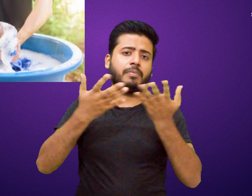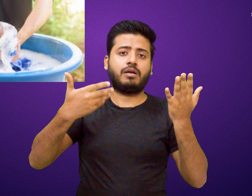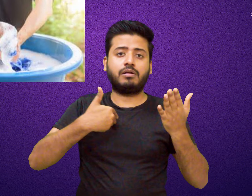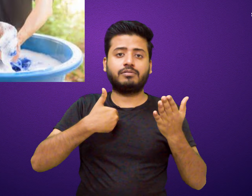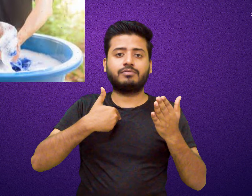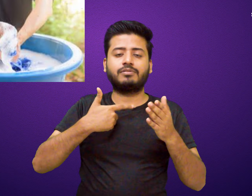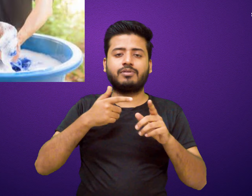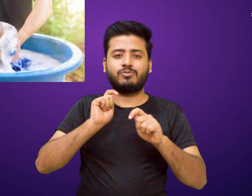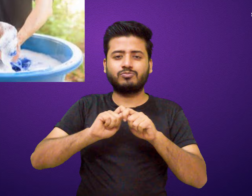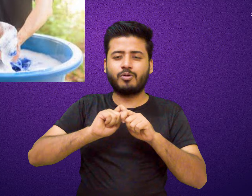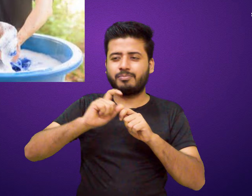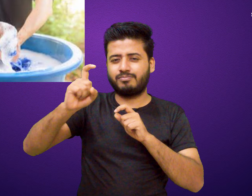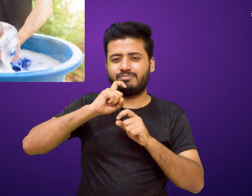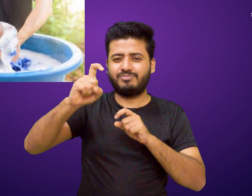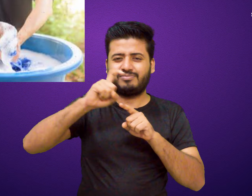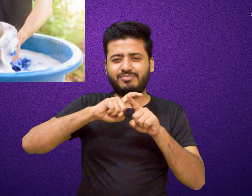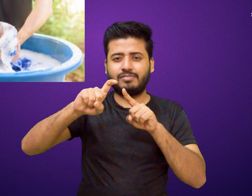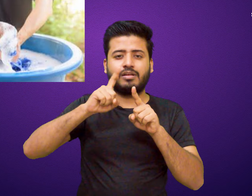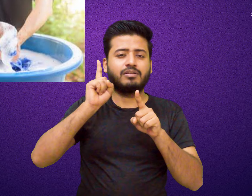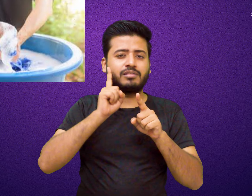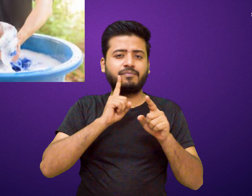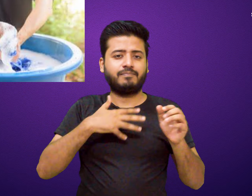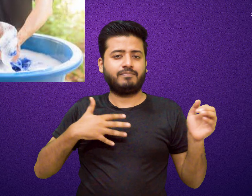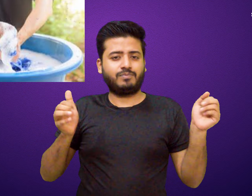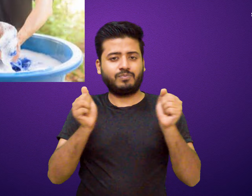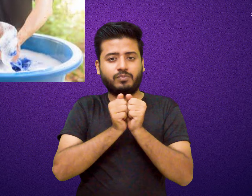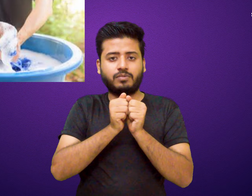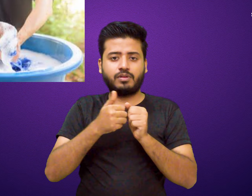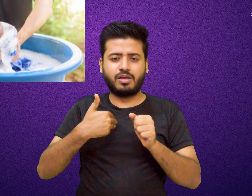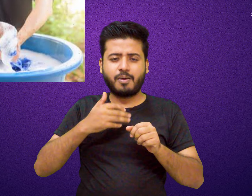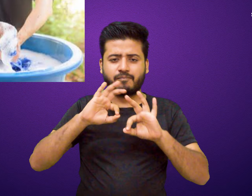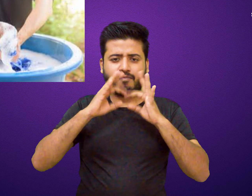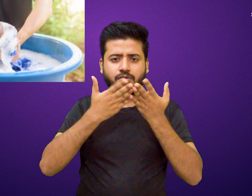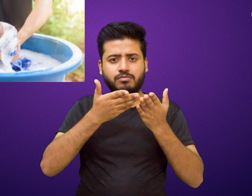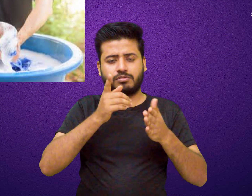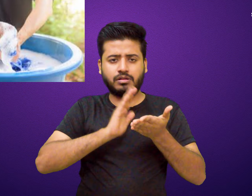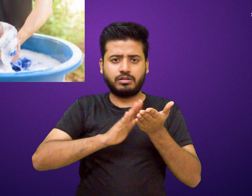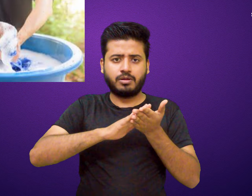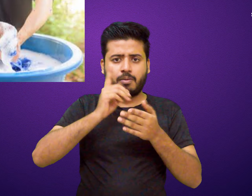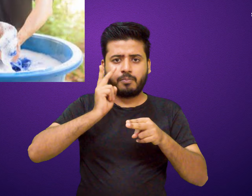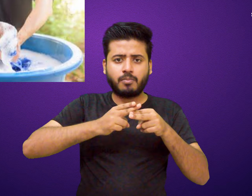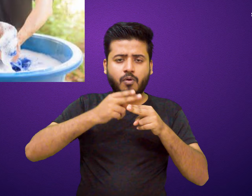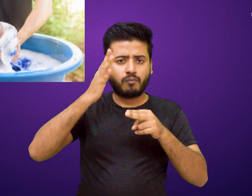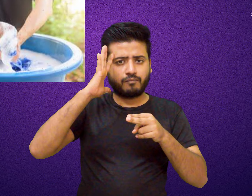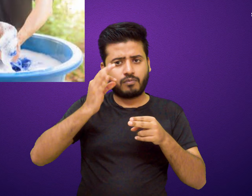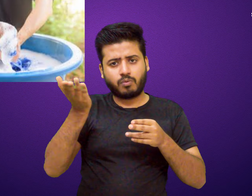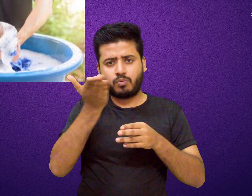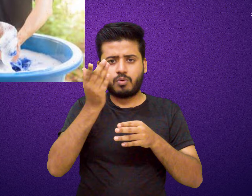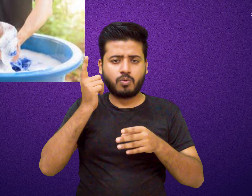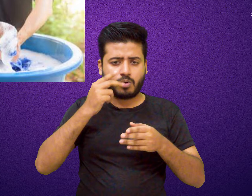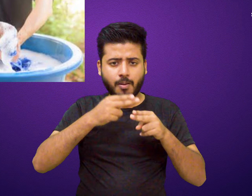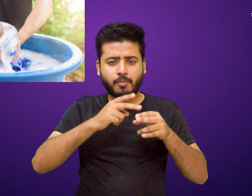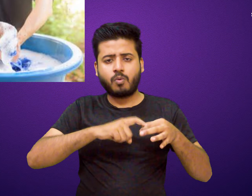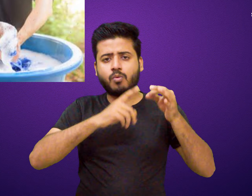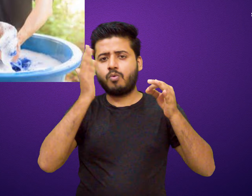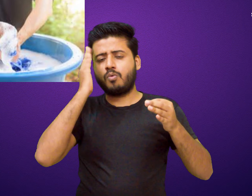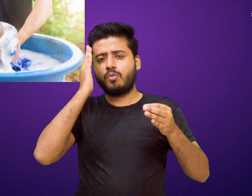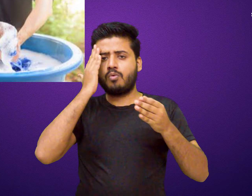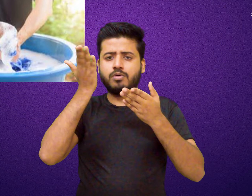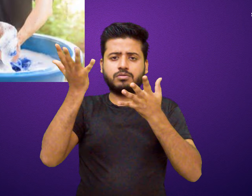use for laundry and general cleaning, microfiber is an excellent option. Professional cleaners prefer microfiber cloths because they are